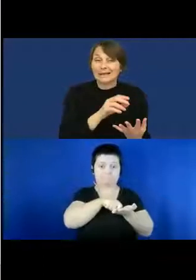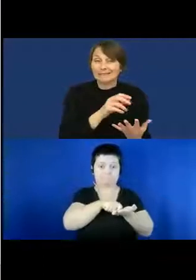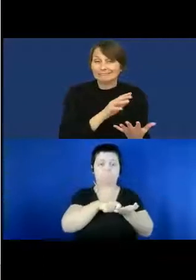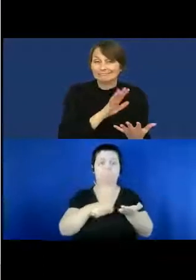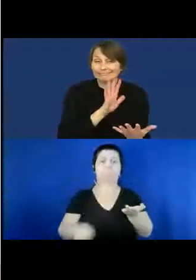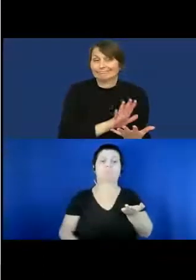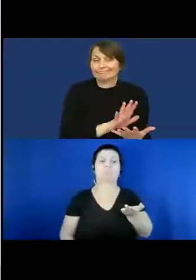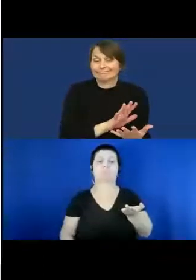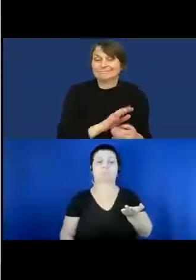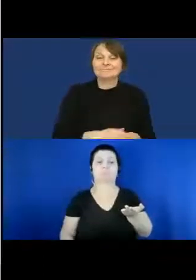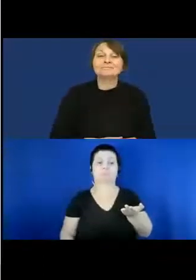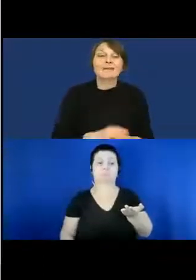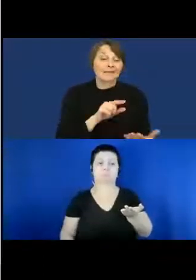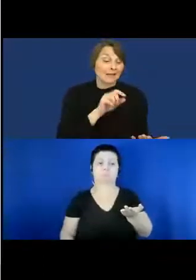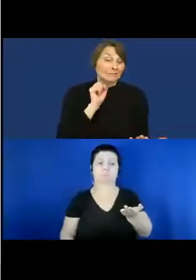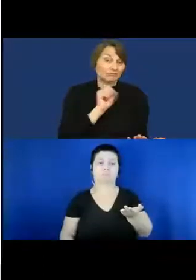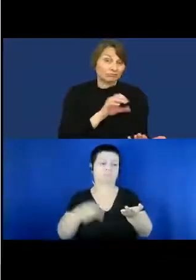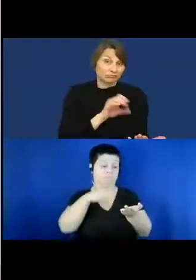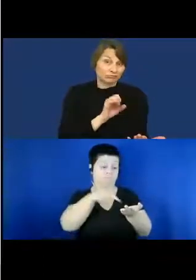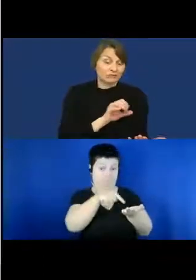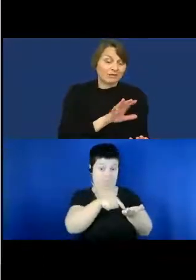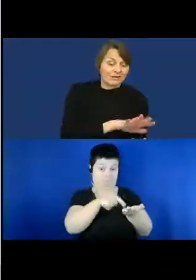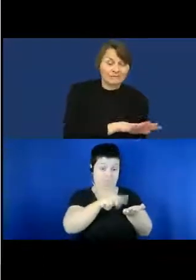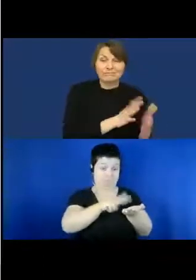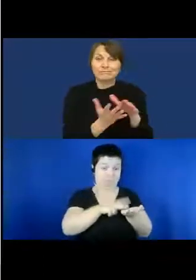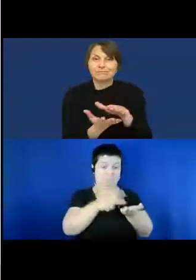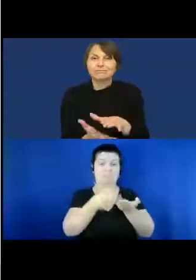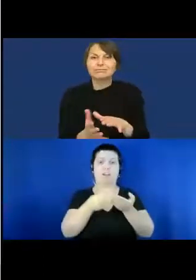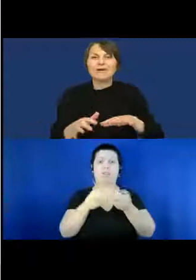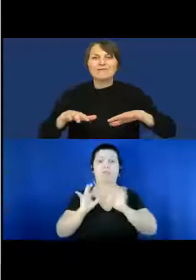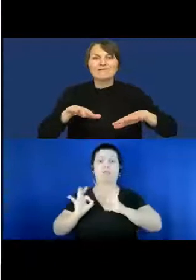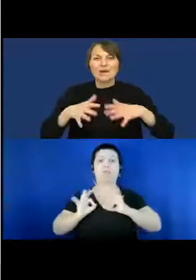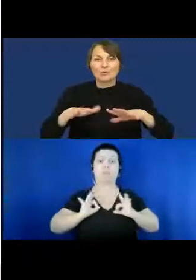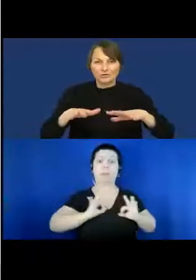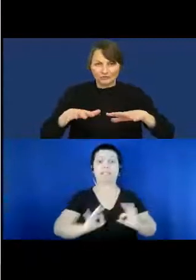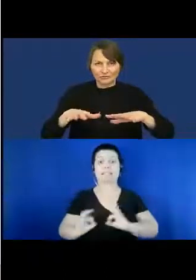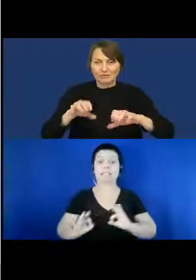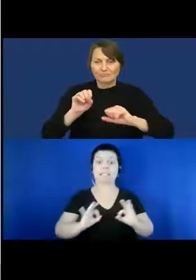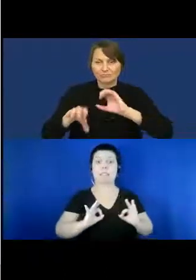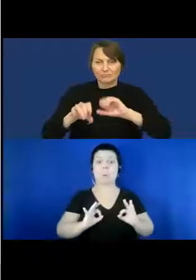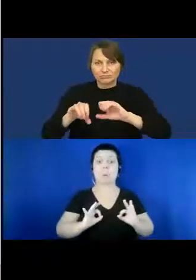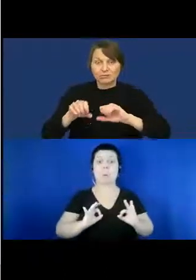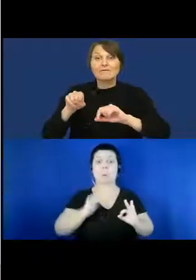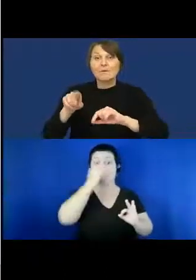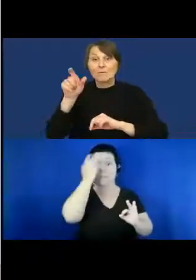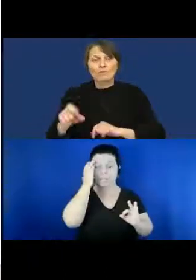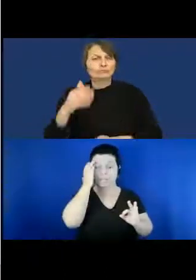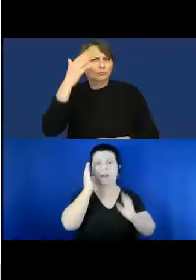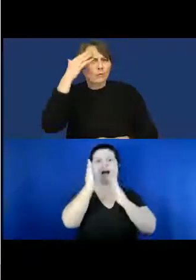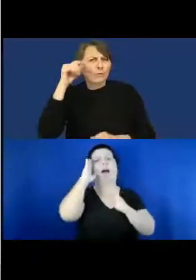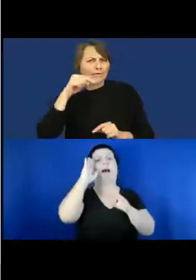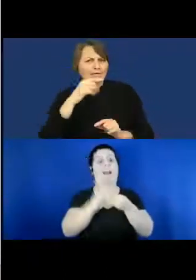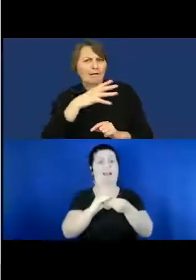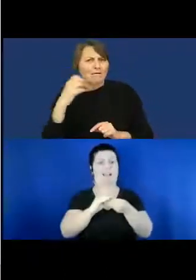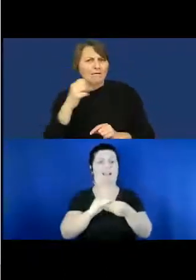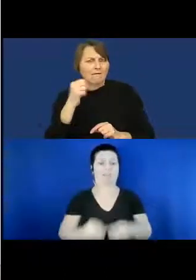be translated into vibration patterns known by the user. And you can